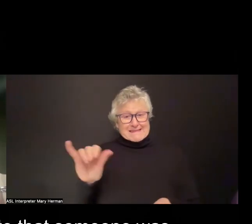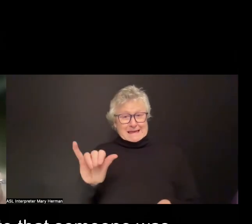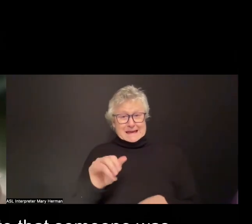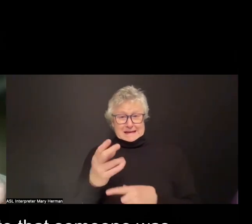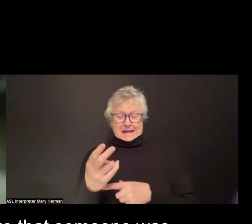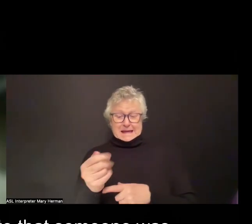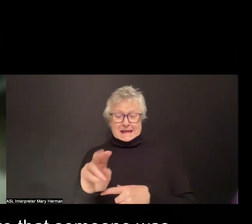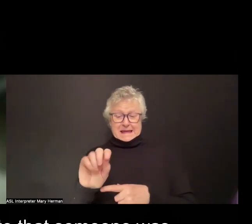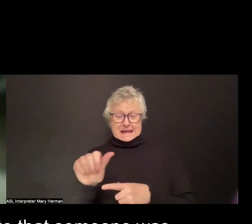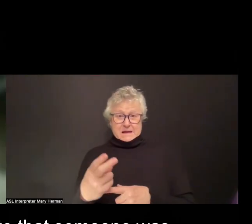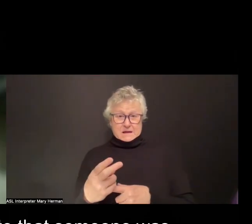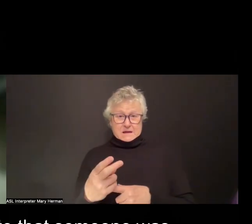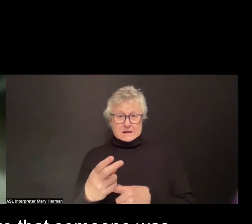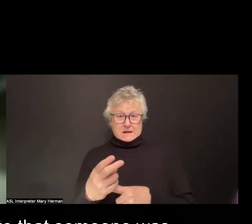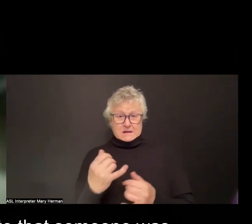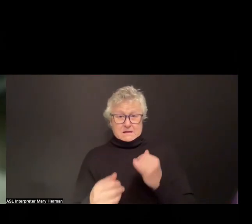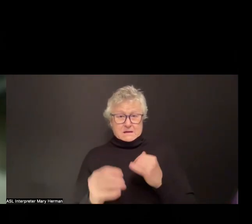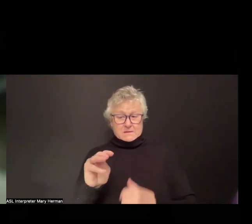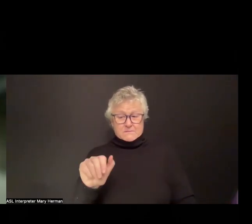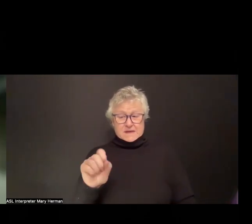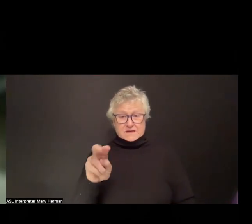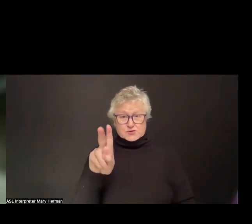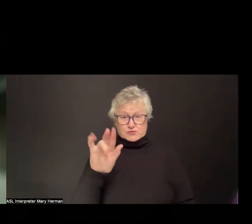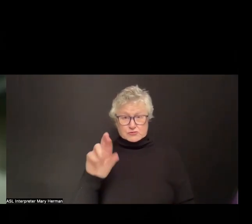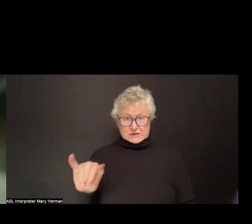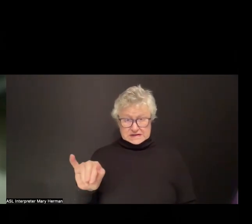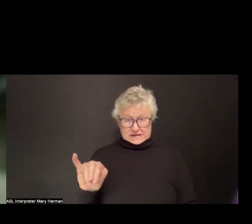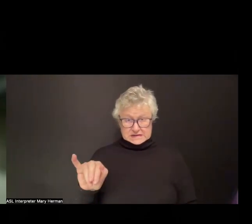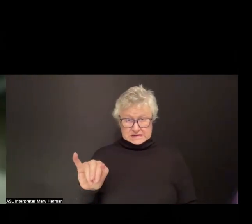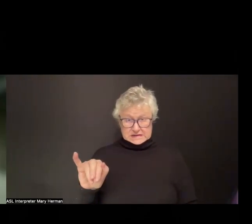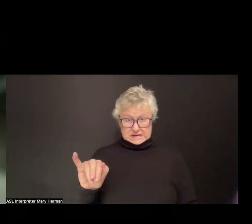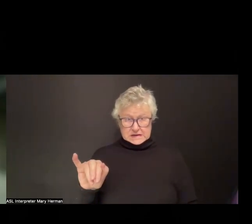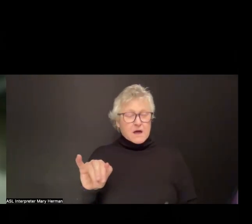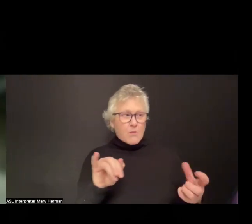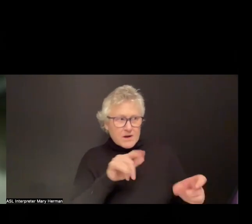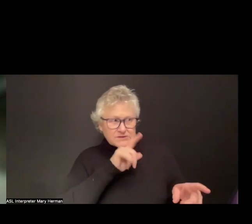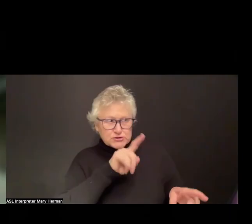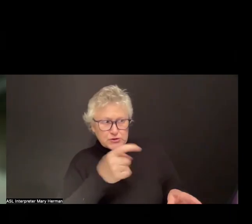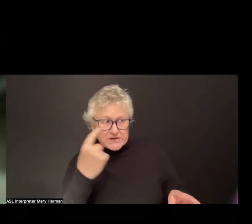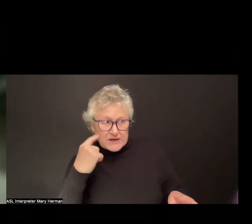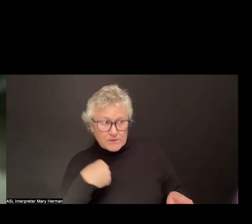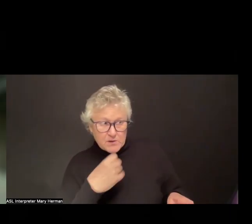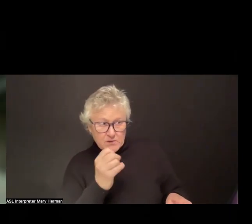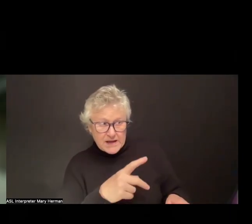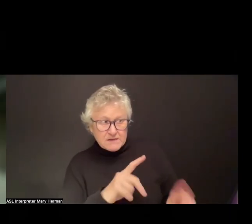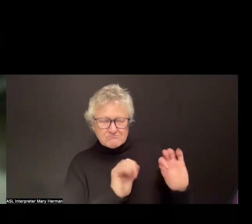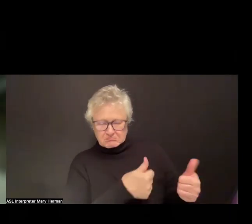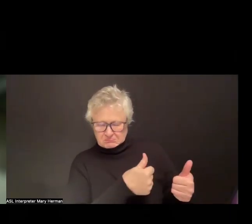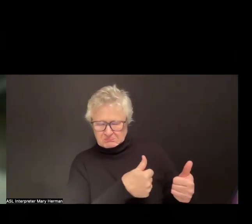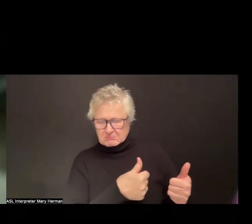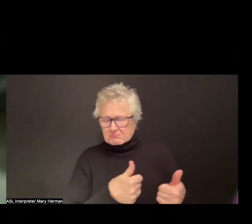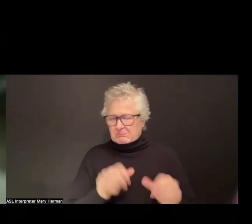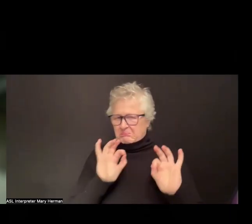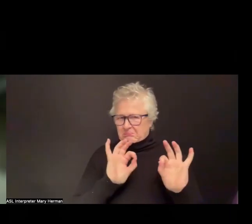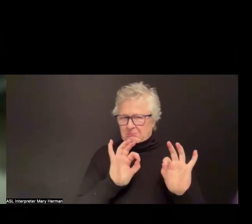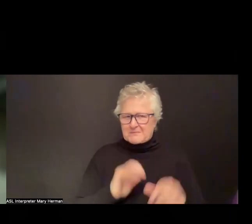I saw a note that someone was having trouble hearing me. Are you able to hear me okay? Yes? Okay. I want to make sure everyone